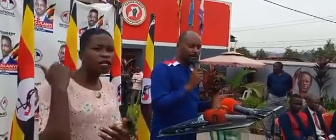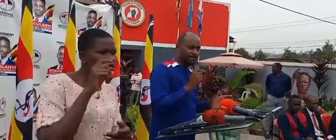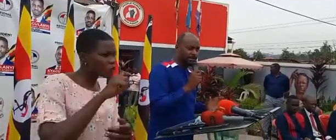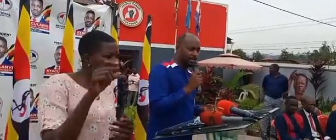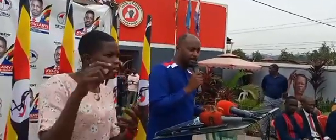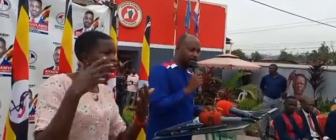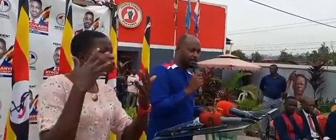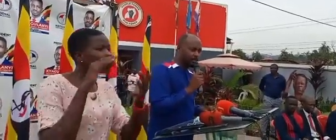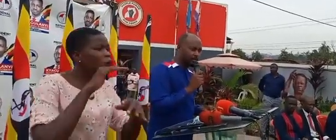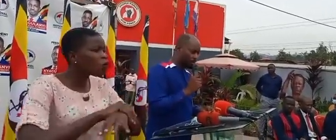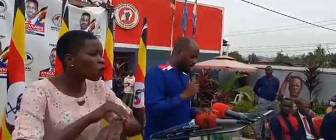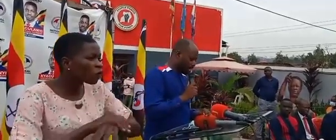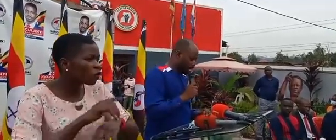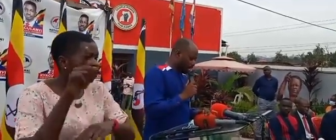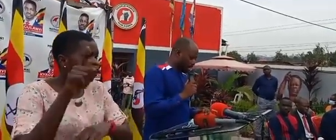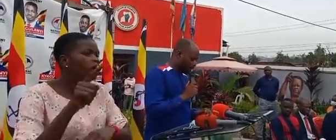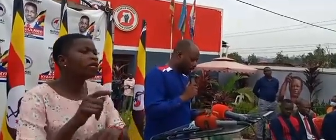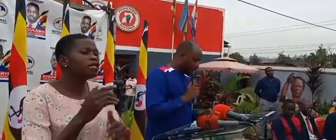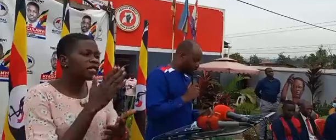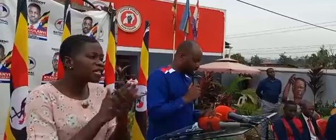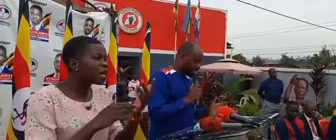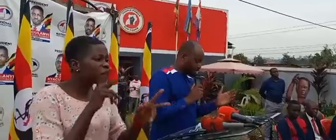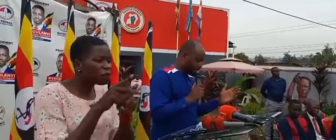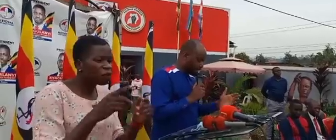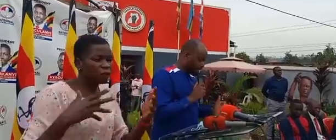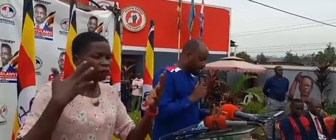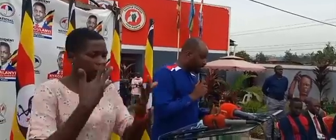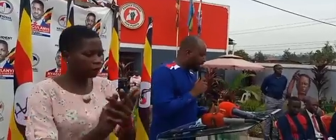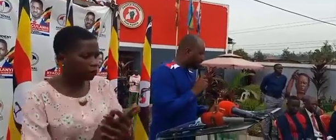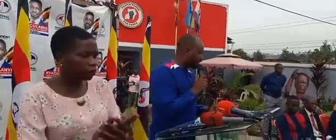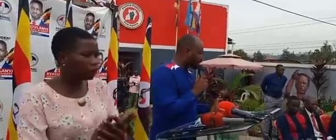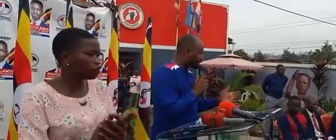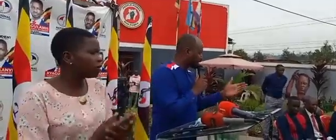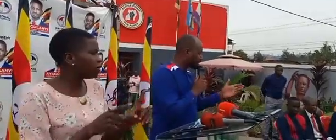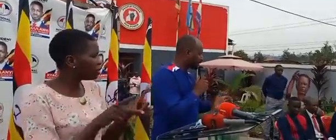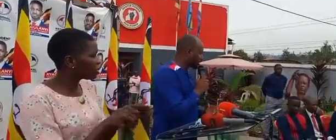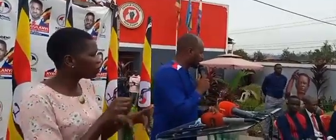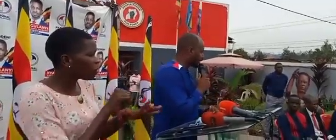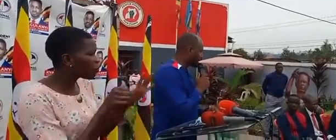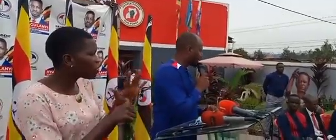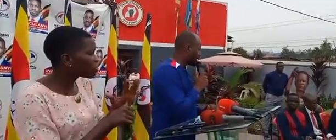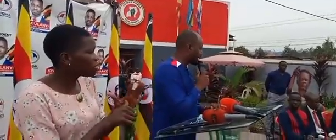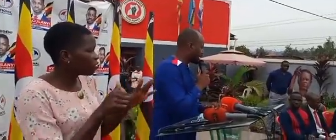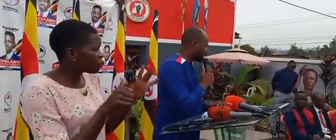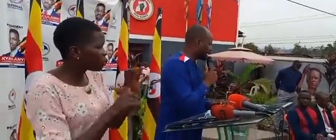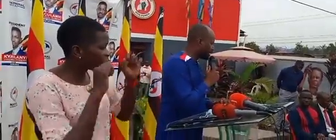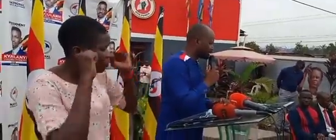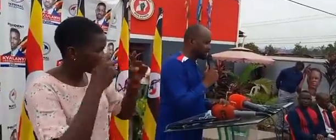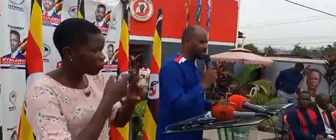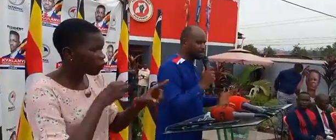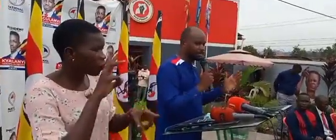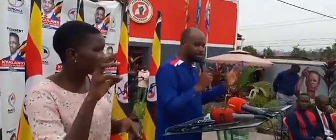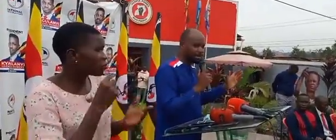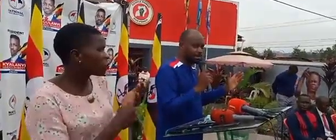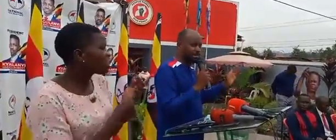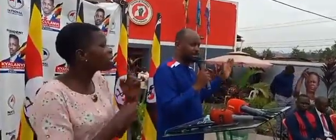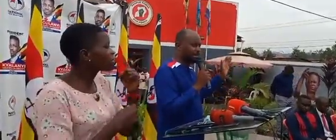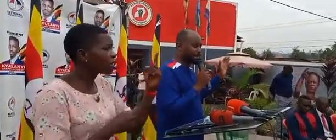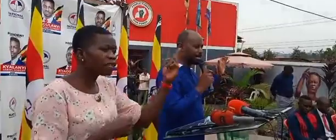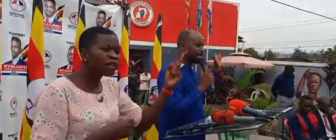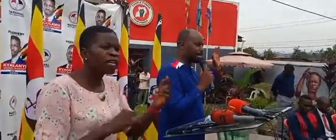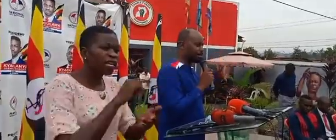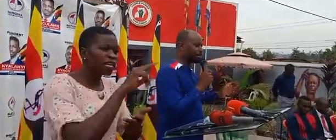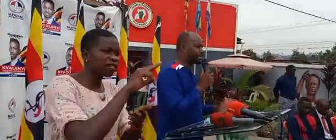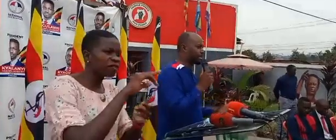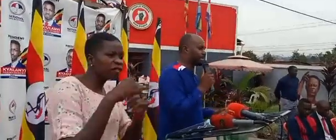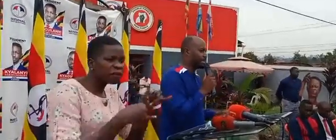they abducted some people. Of course, like Madam Deputy President from Western Uganda did indicate in Usheshe, in